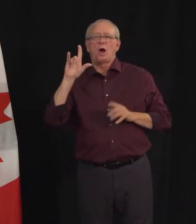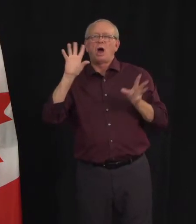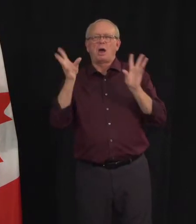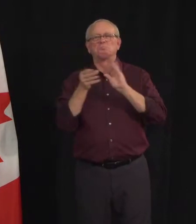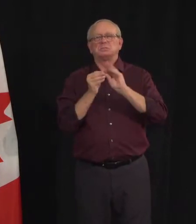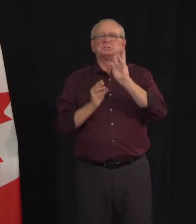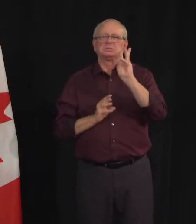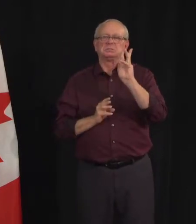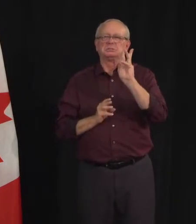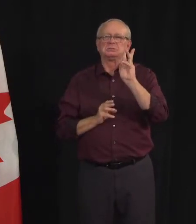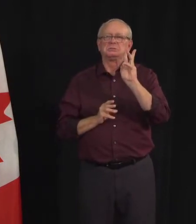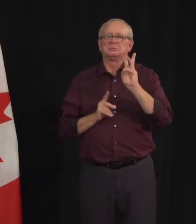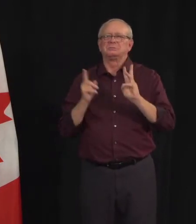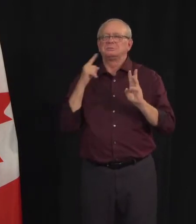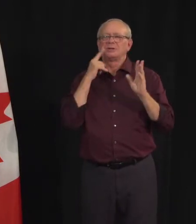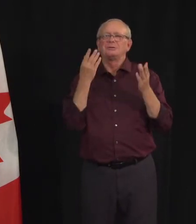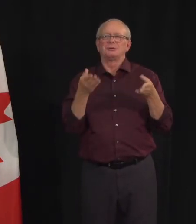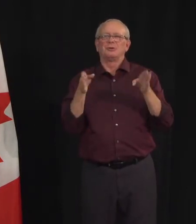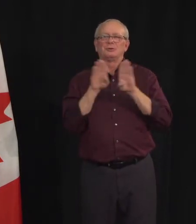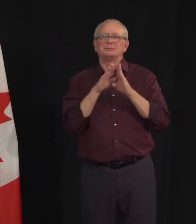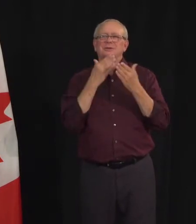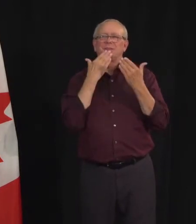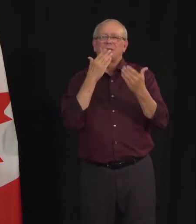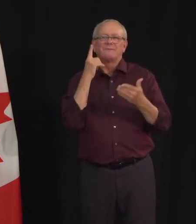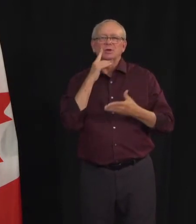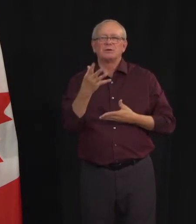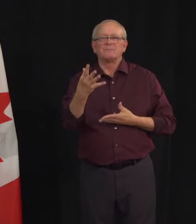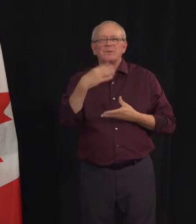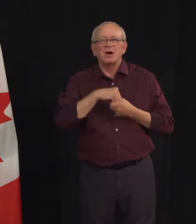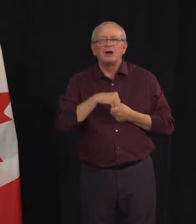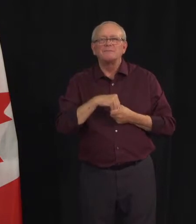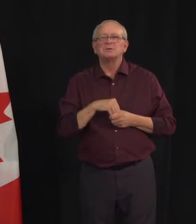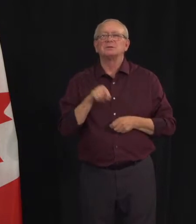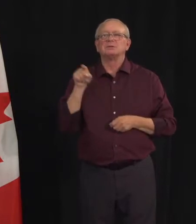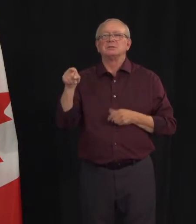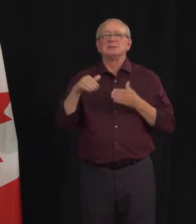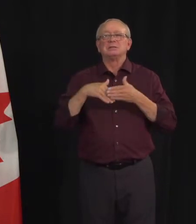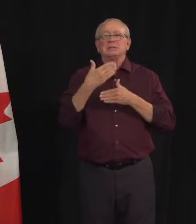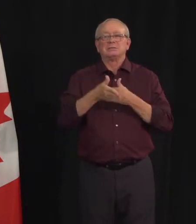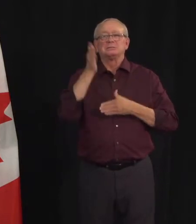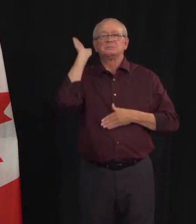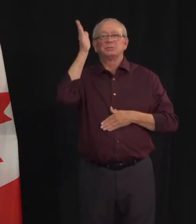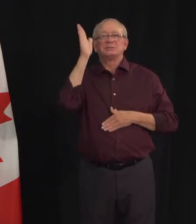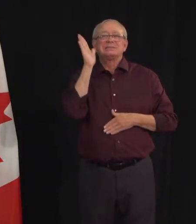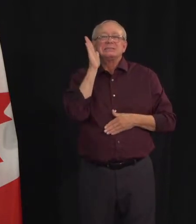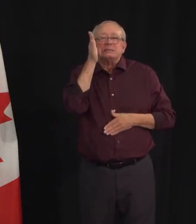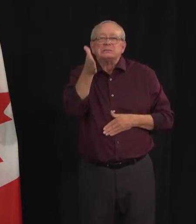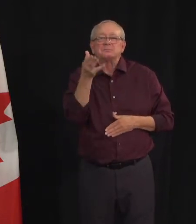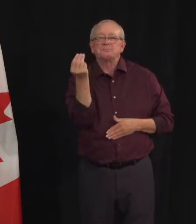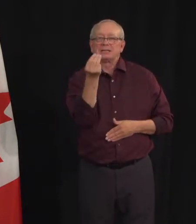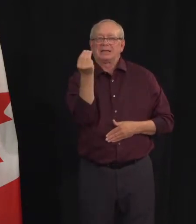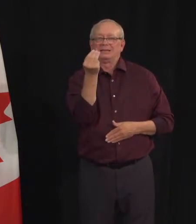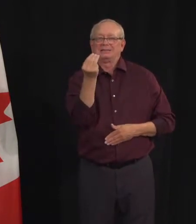And that's it for today. Thank you everyone for joining us. Dr. Hinshaw will provide the next update on Monday. Have a safe weekend.